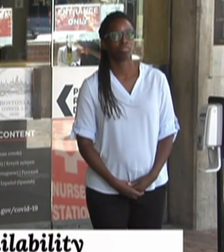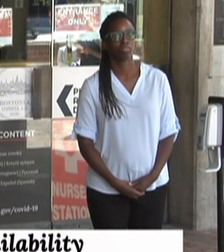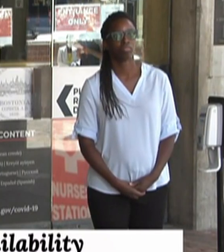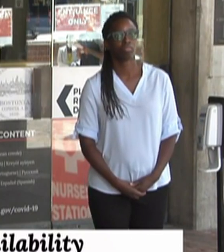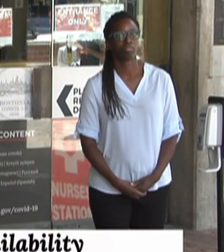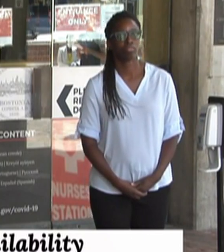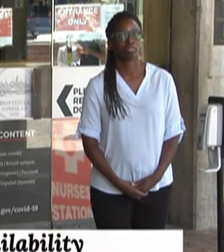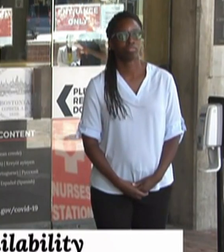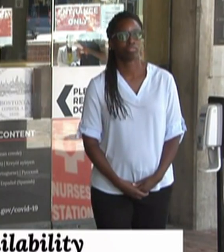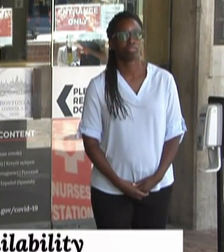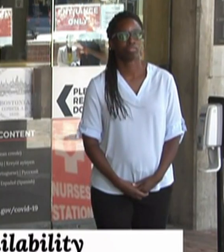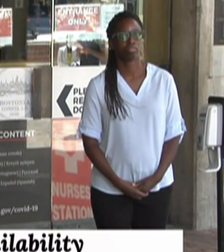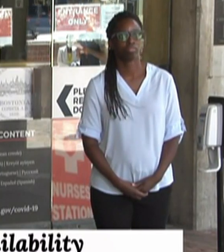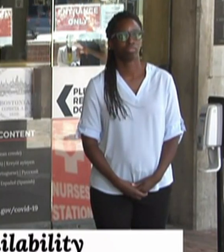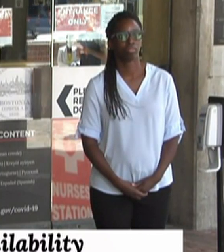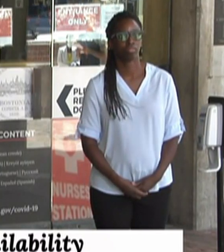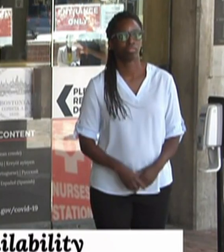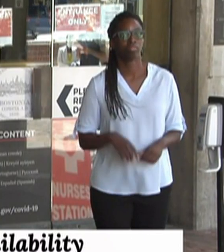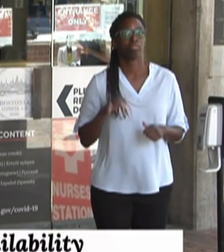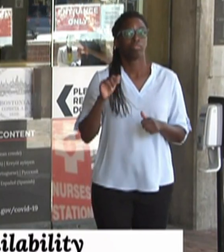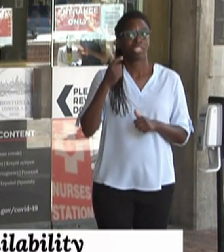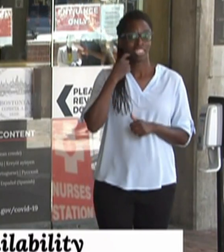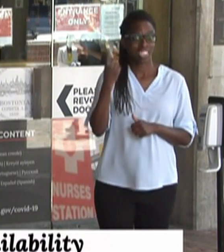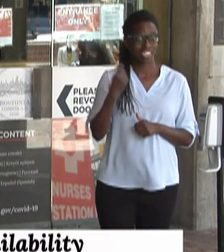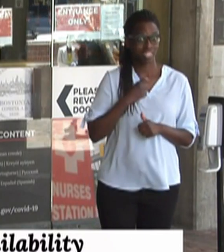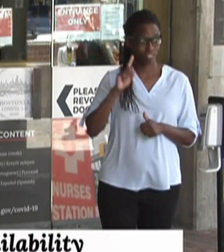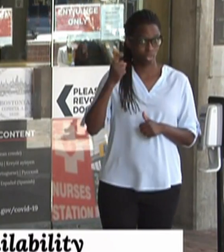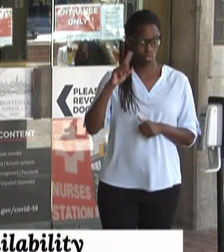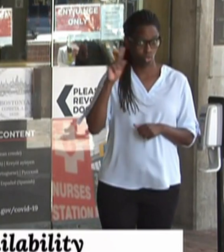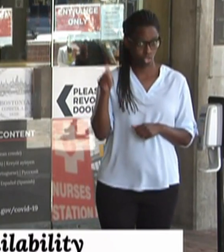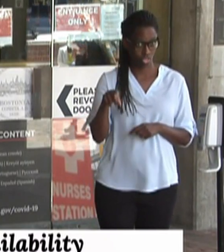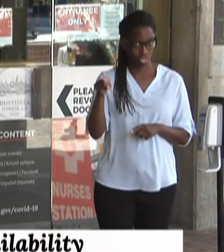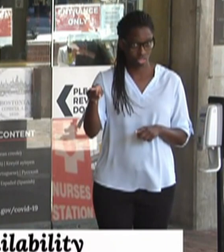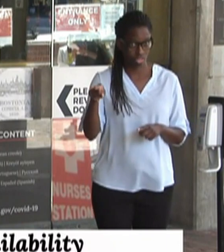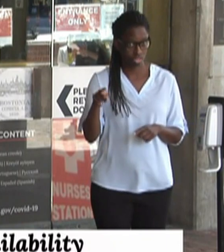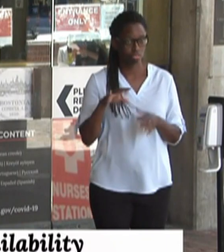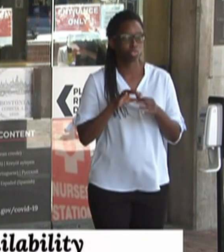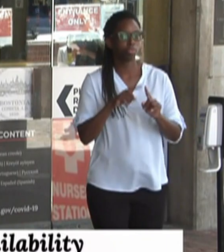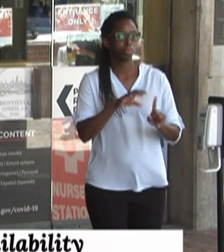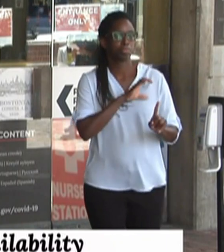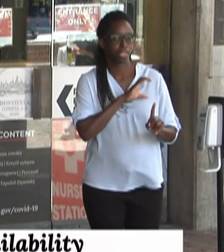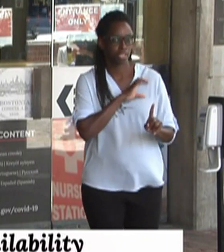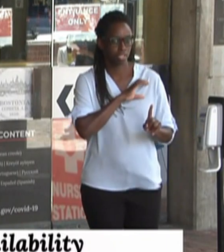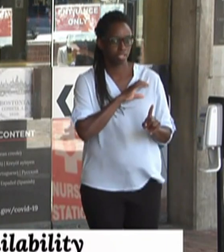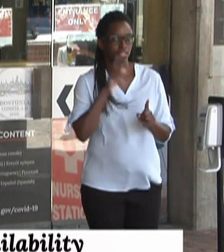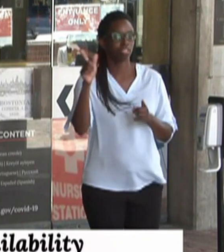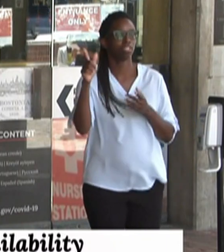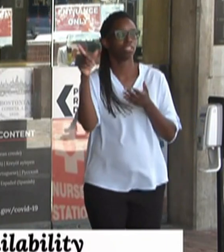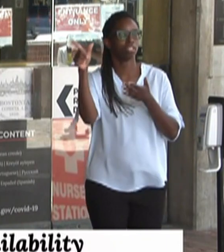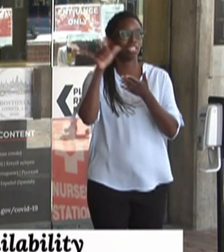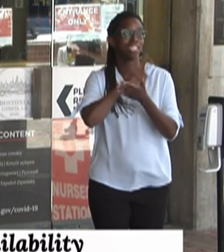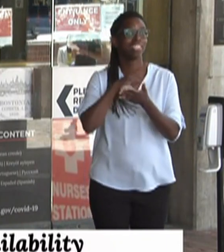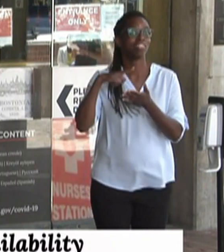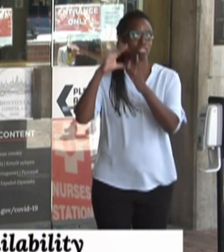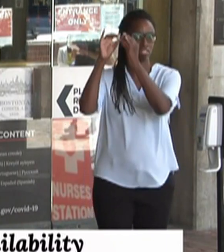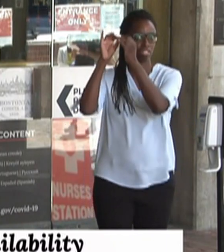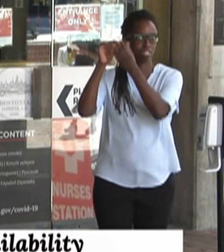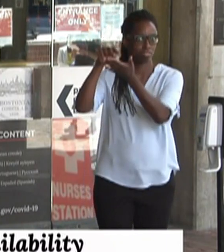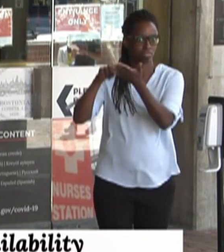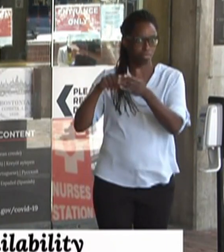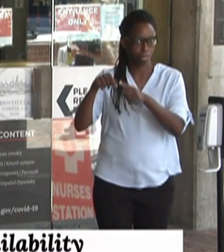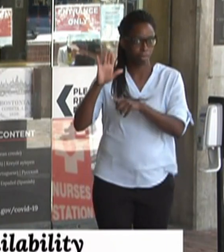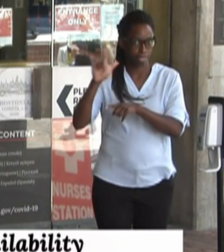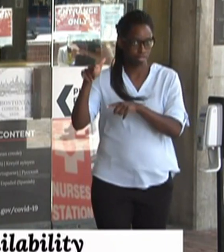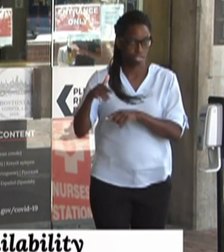referencing Wisconsin, and then the legislation at the State House. And then this question is about, are we going to implement curfews in East Boston